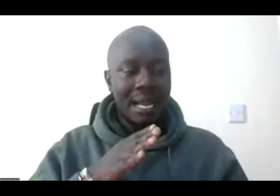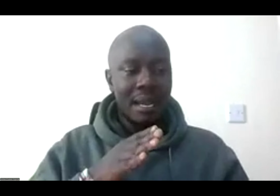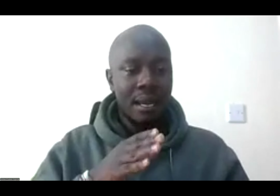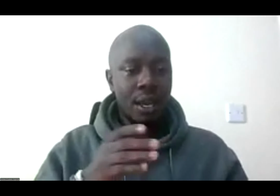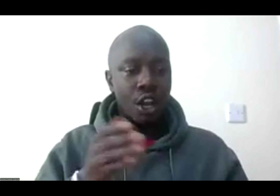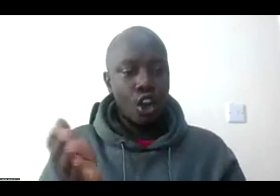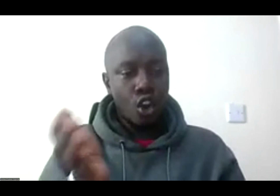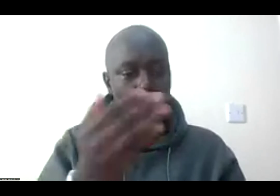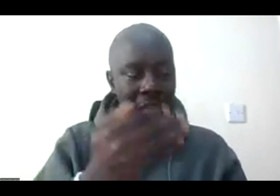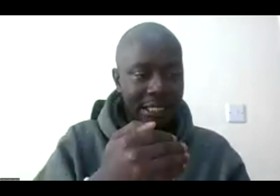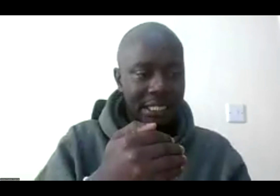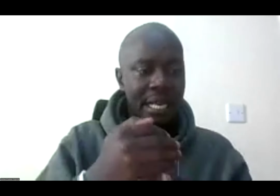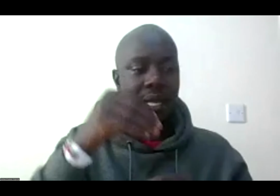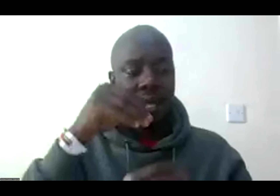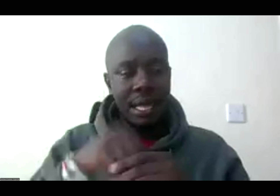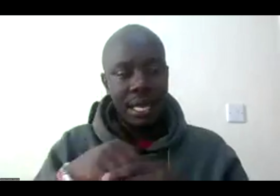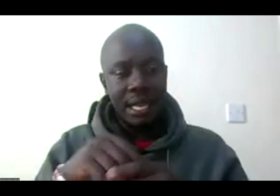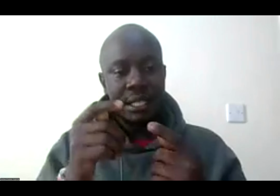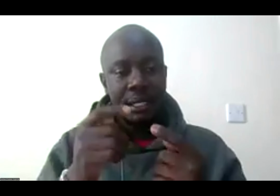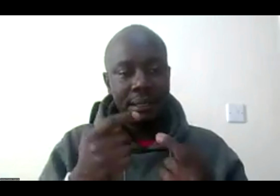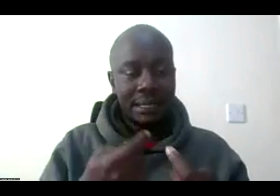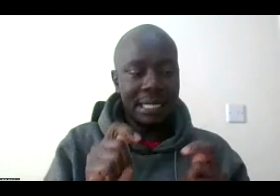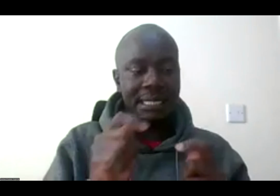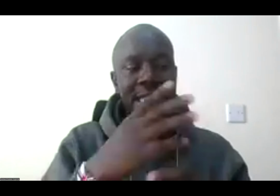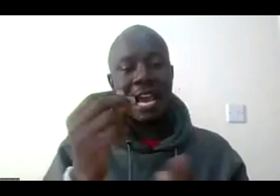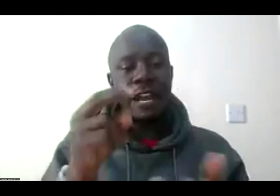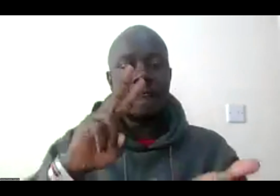And also we use the feedback that we are given by the deaf community